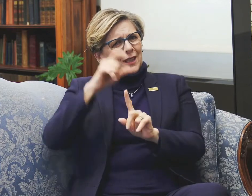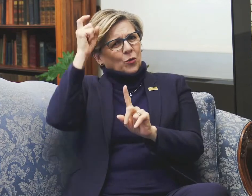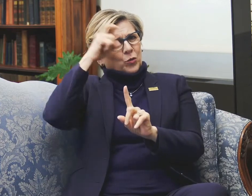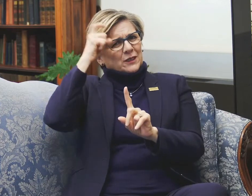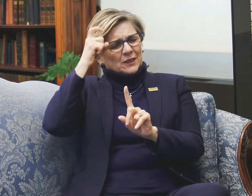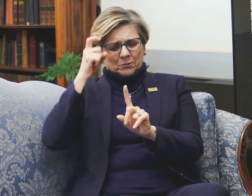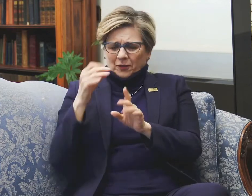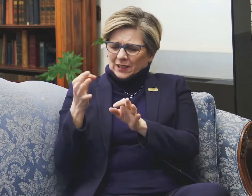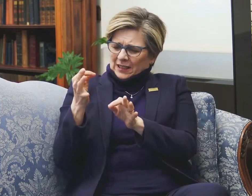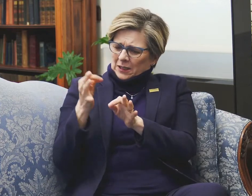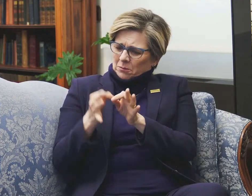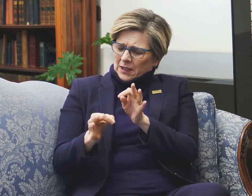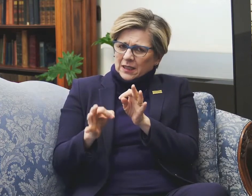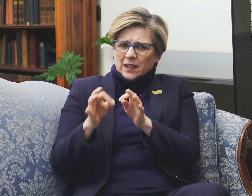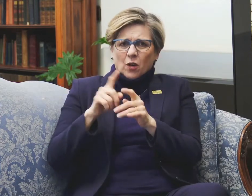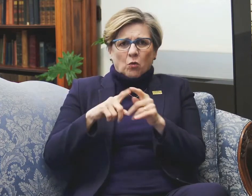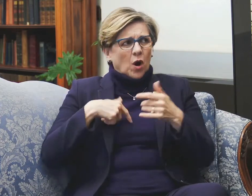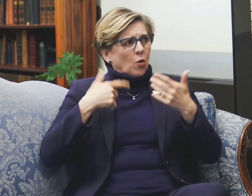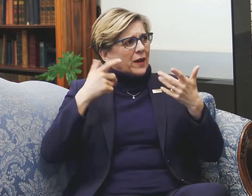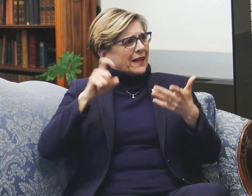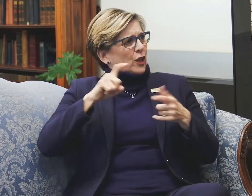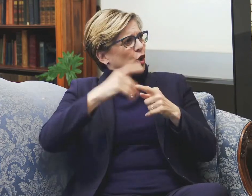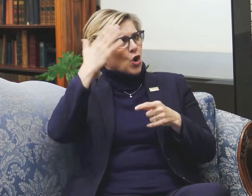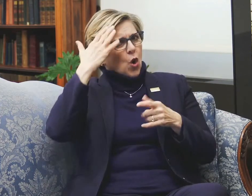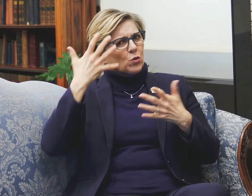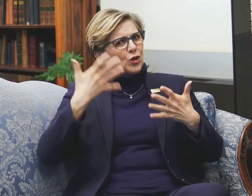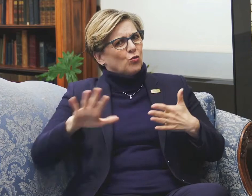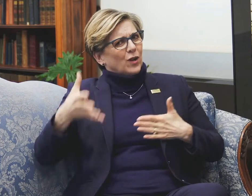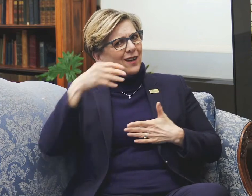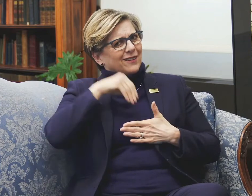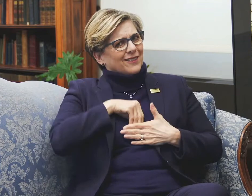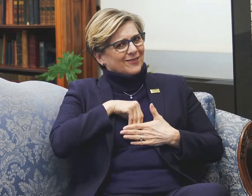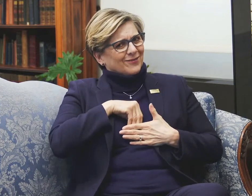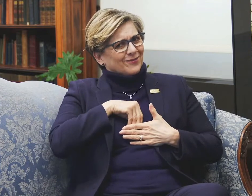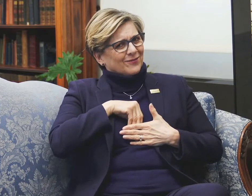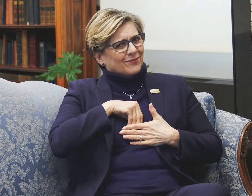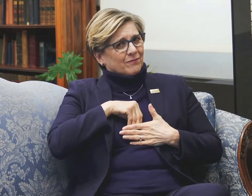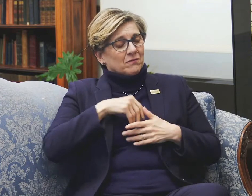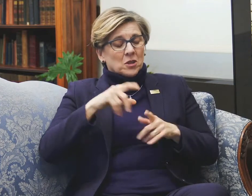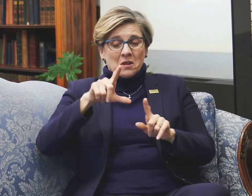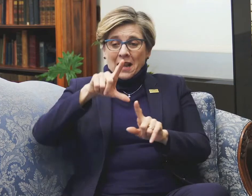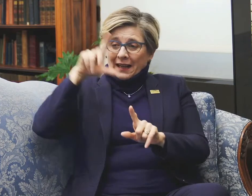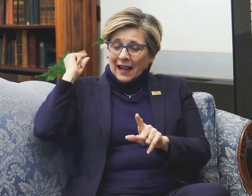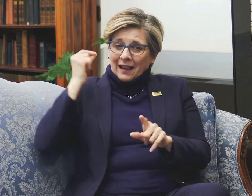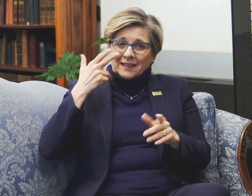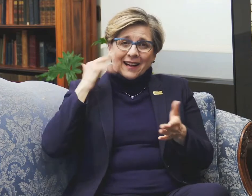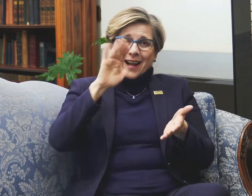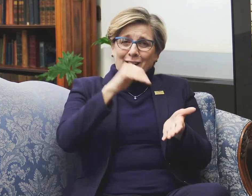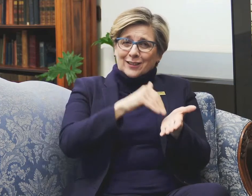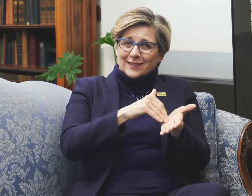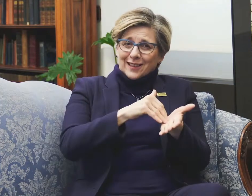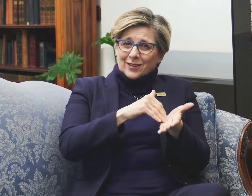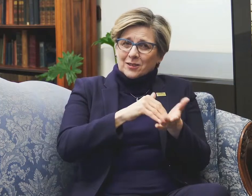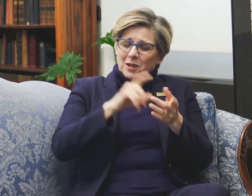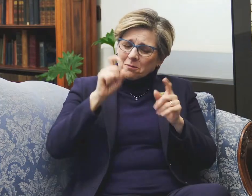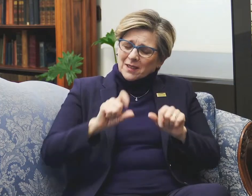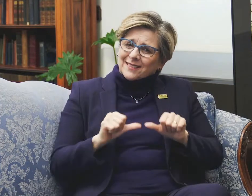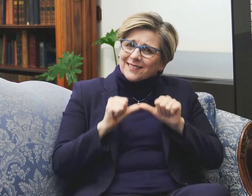wisdom, one that recognizes the simplicity that what we already need to know lies within each one of us. Gallaudet University and the